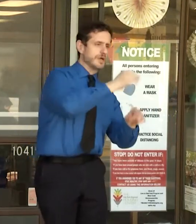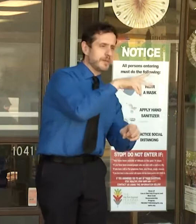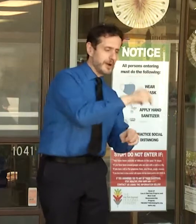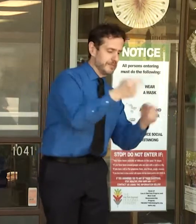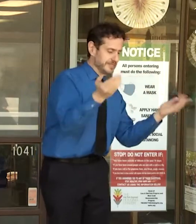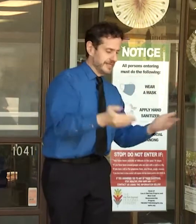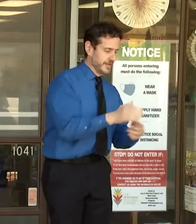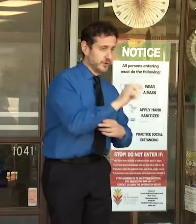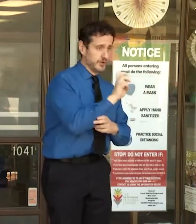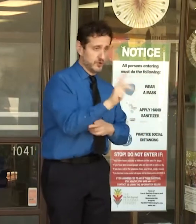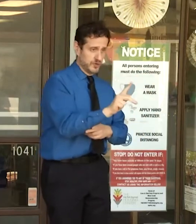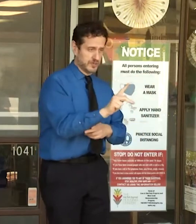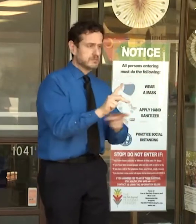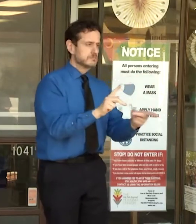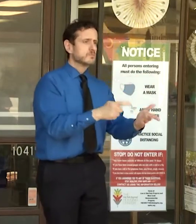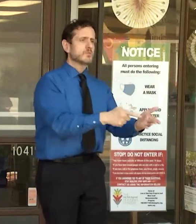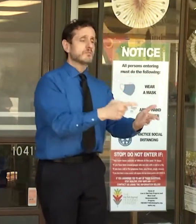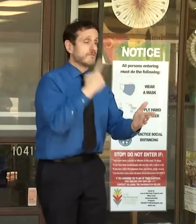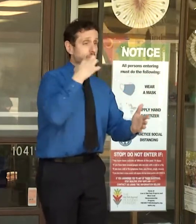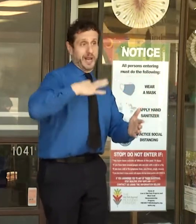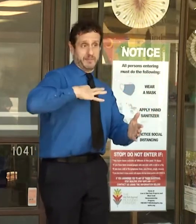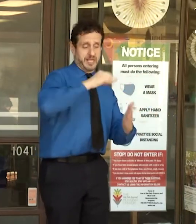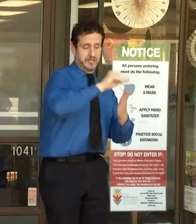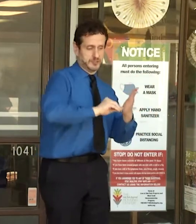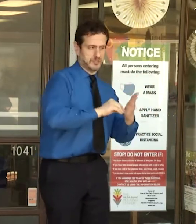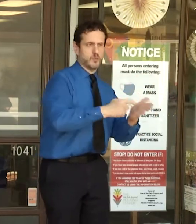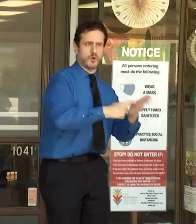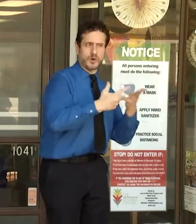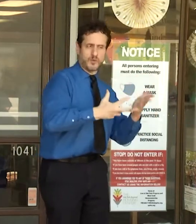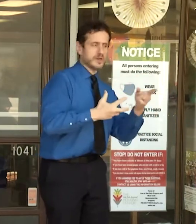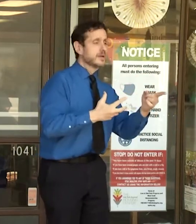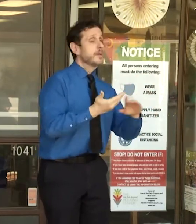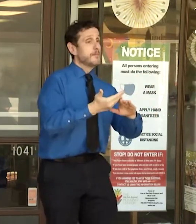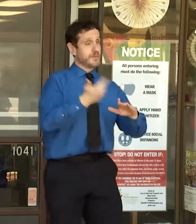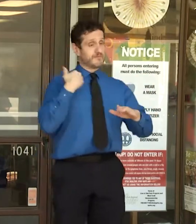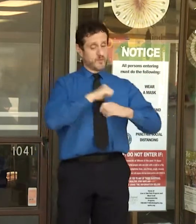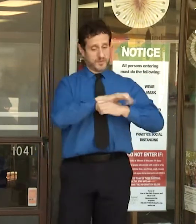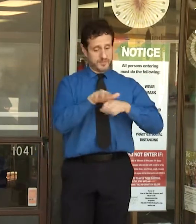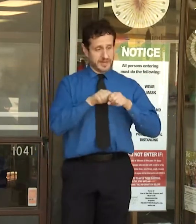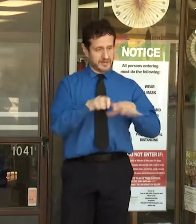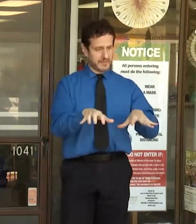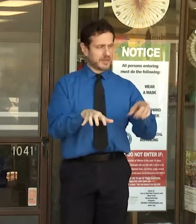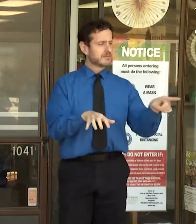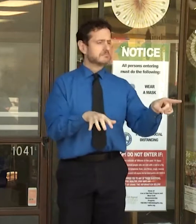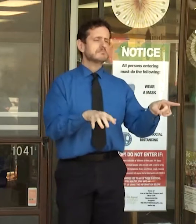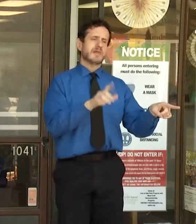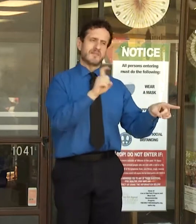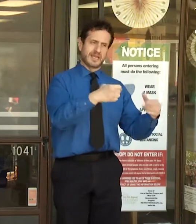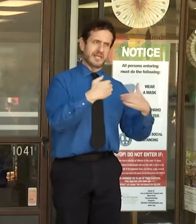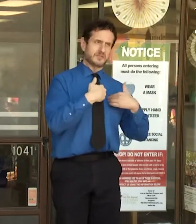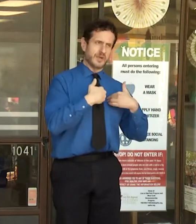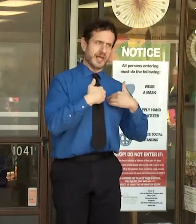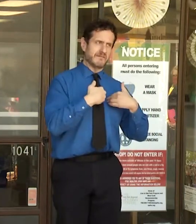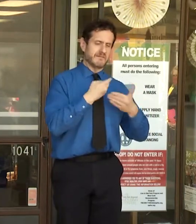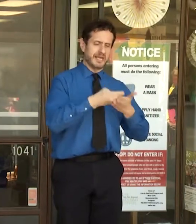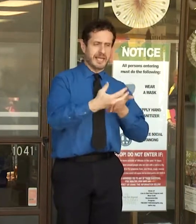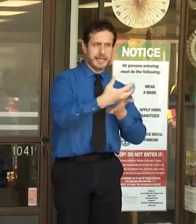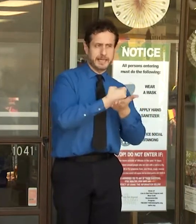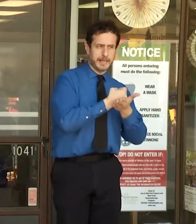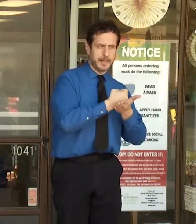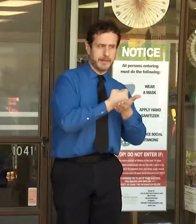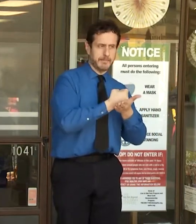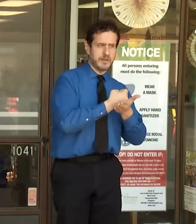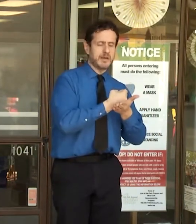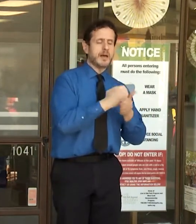requirements are that before the pandemic, you had to have an income that did not exceed 80% of the median.